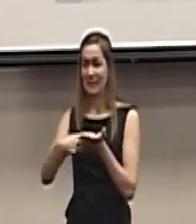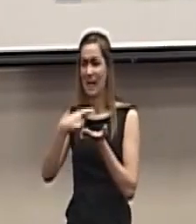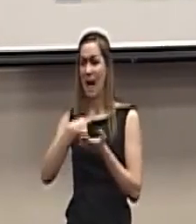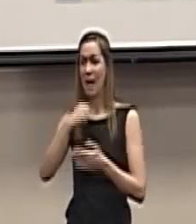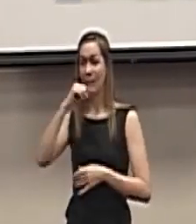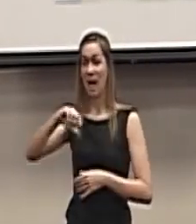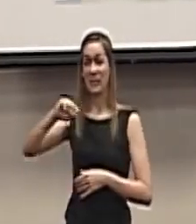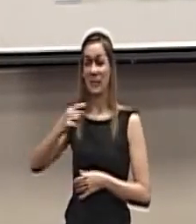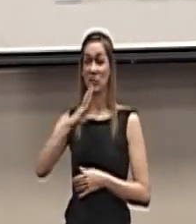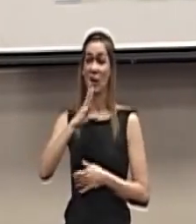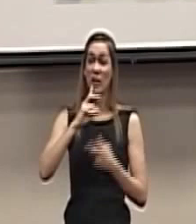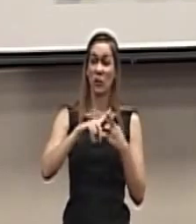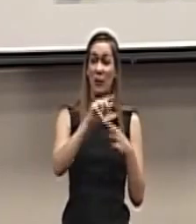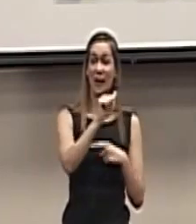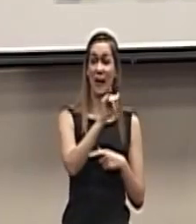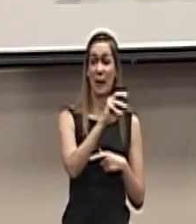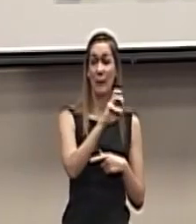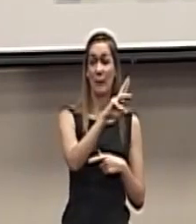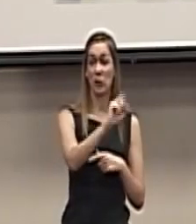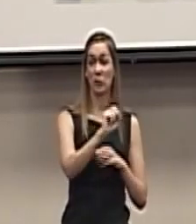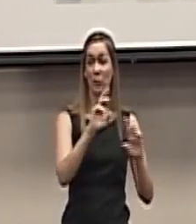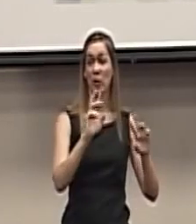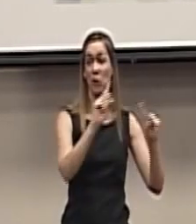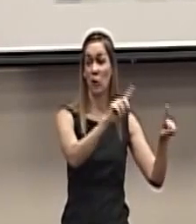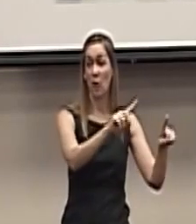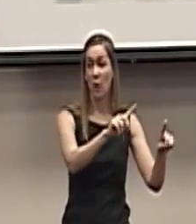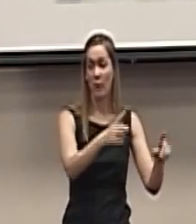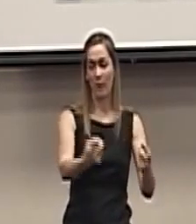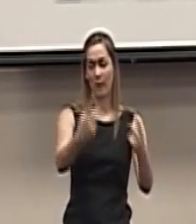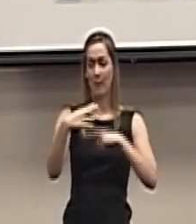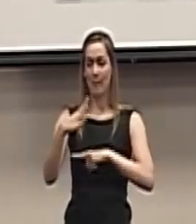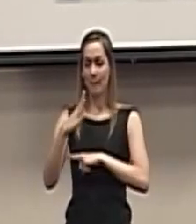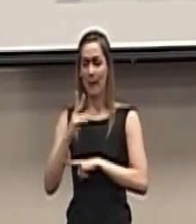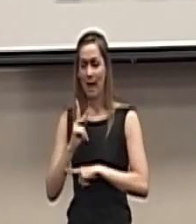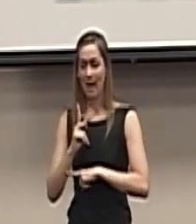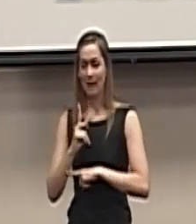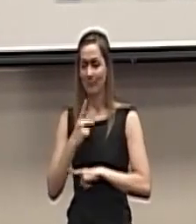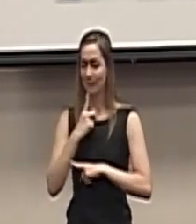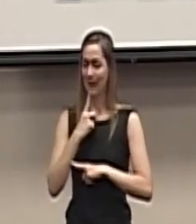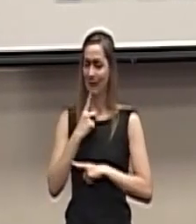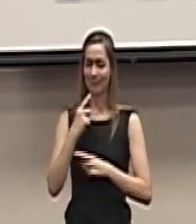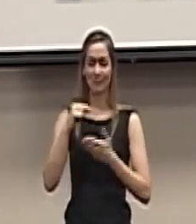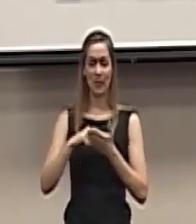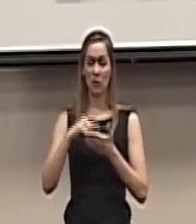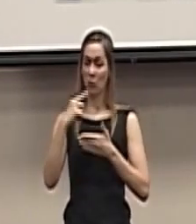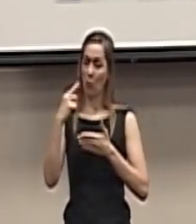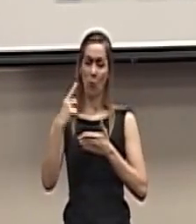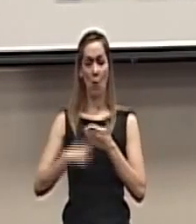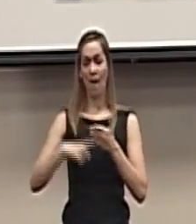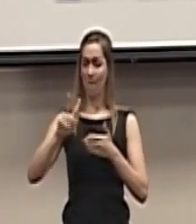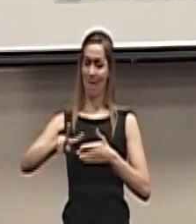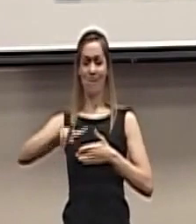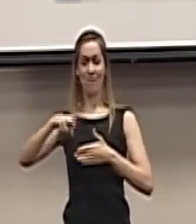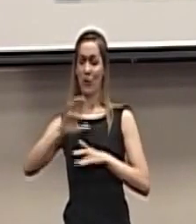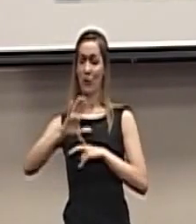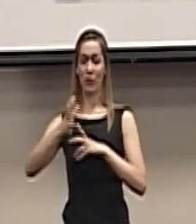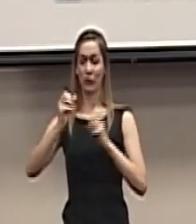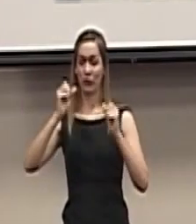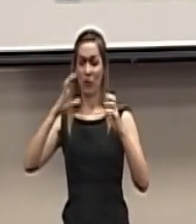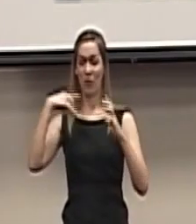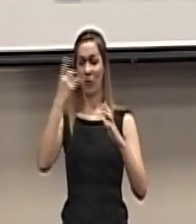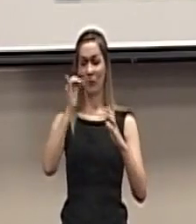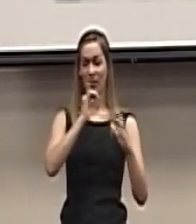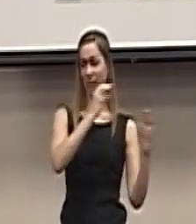Aimers preparing to go, or Aimers who are just coming back. You know, we could say, here's the face of reverse culture shock right here, and just everybody look at Abby, right? We don't want to do